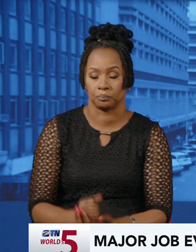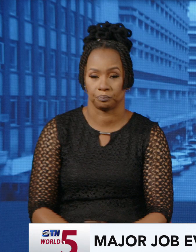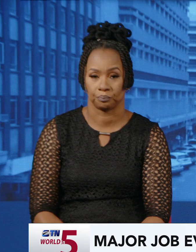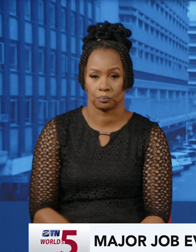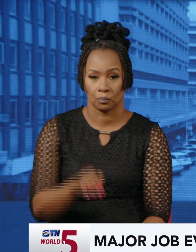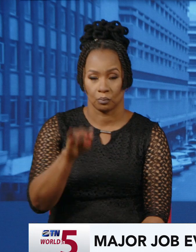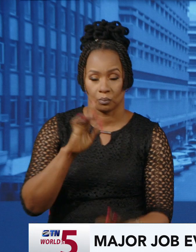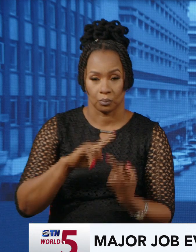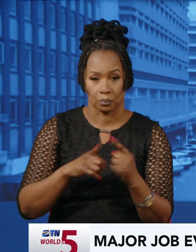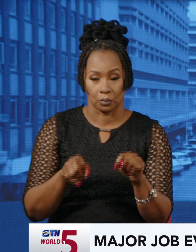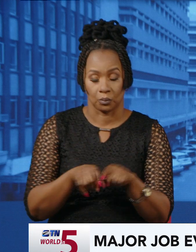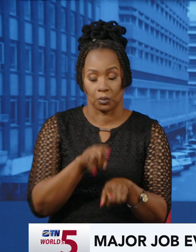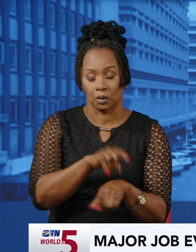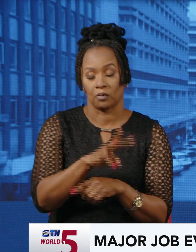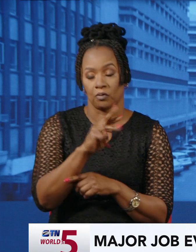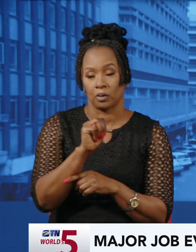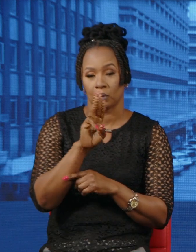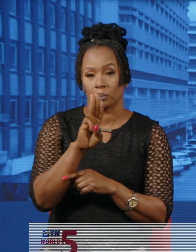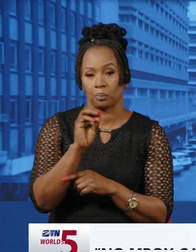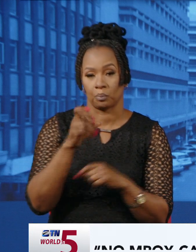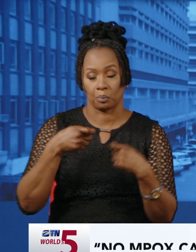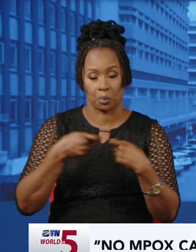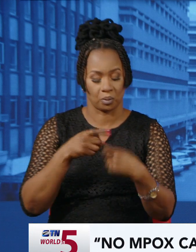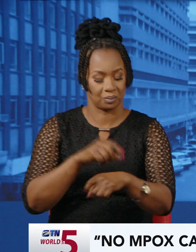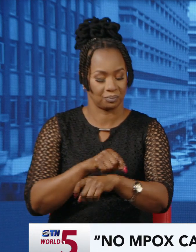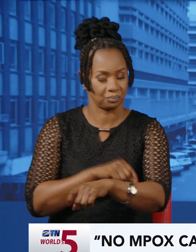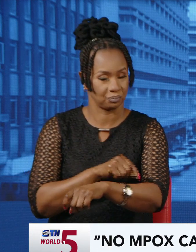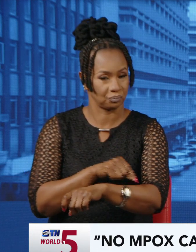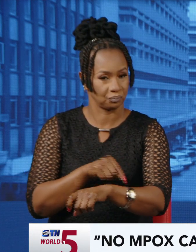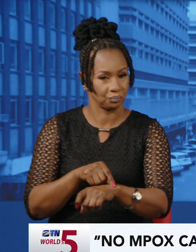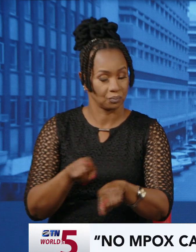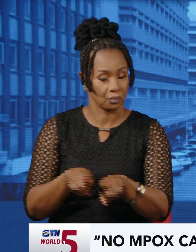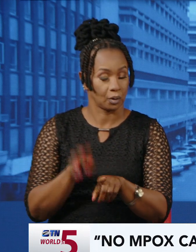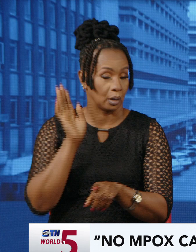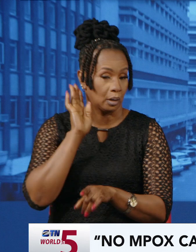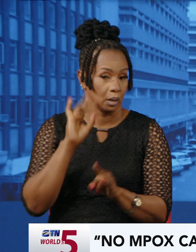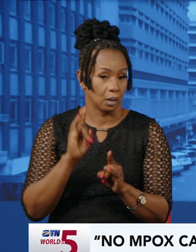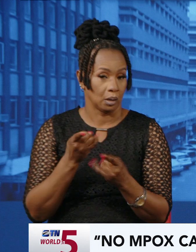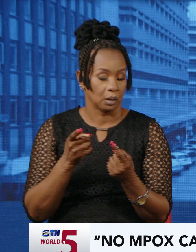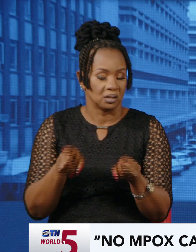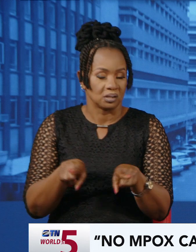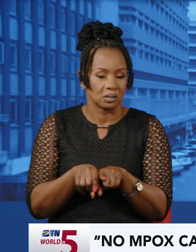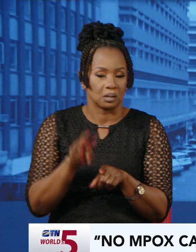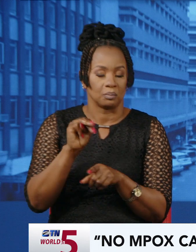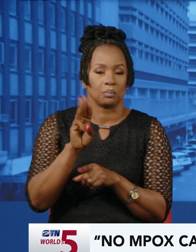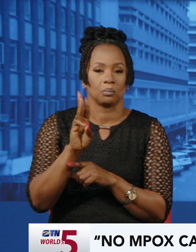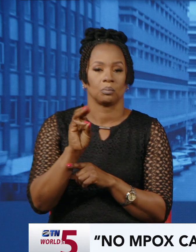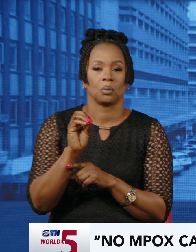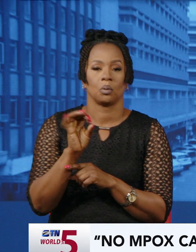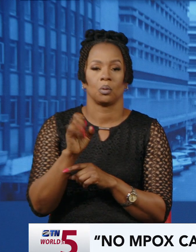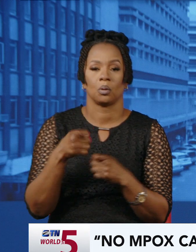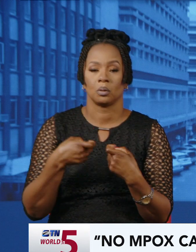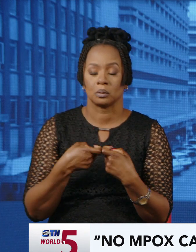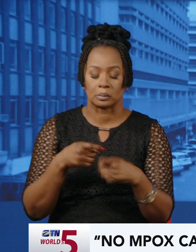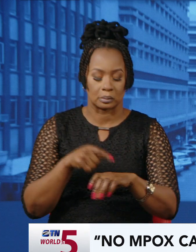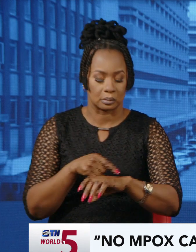Zimbabwe is yet to record an mpox case, contrary to the speculation on social media. Mpox was declared a public health